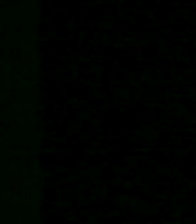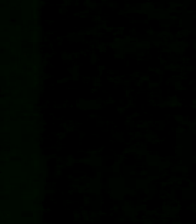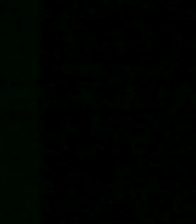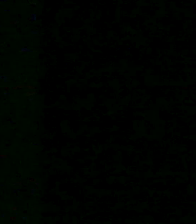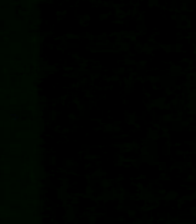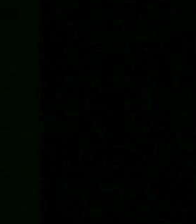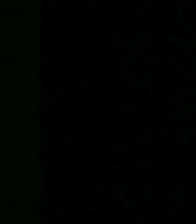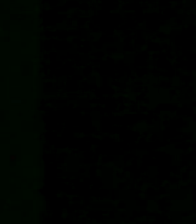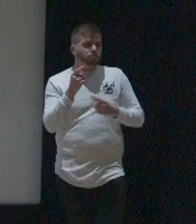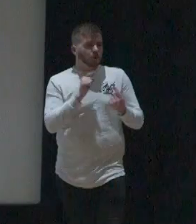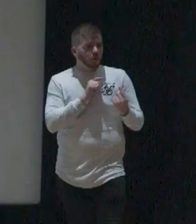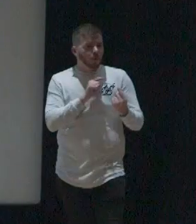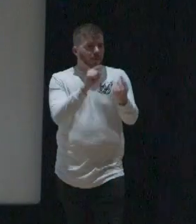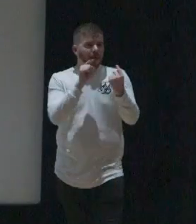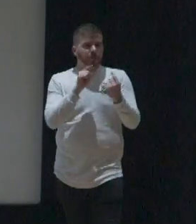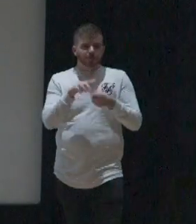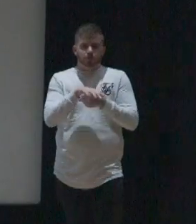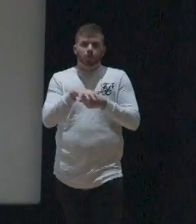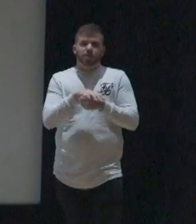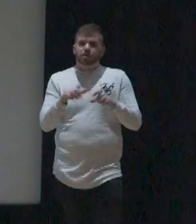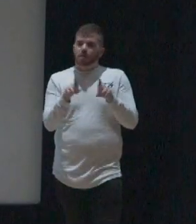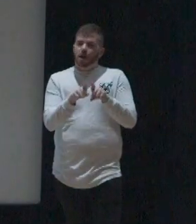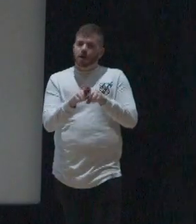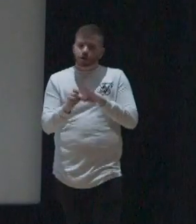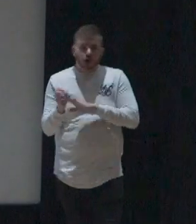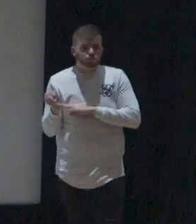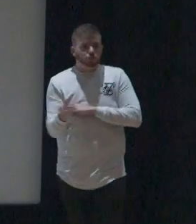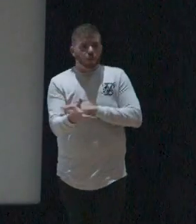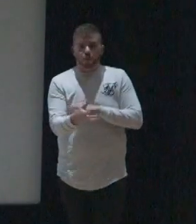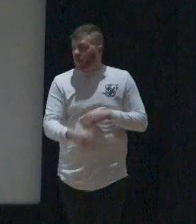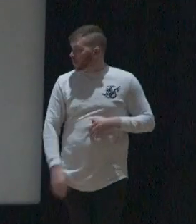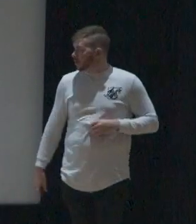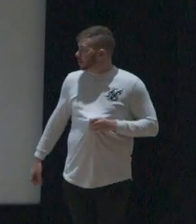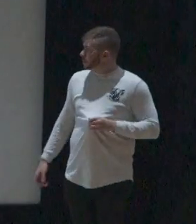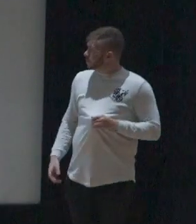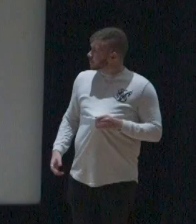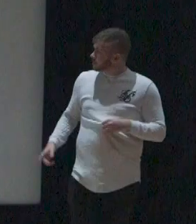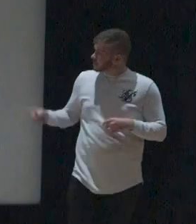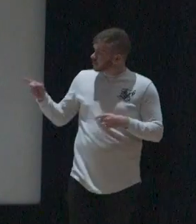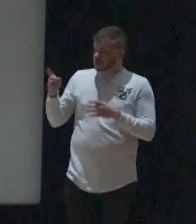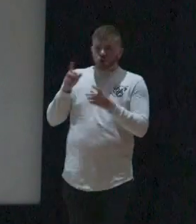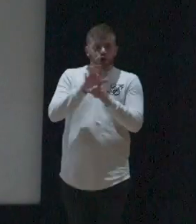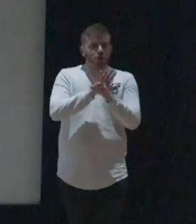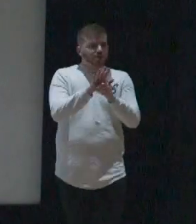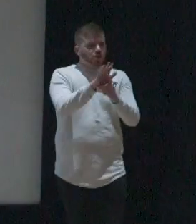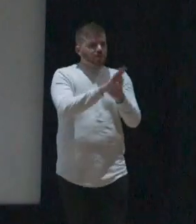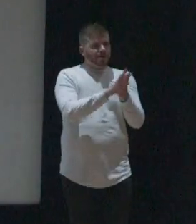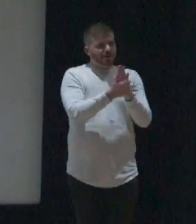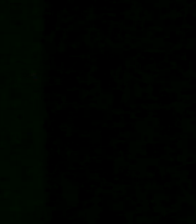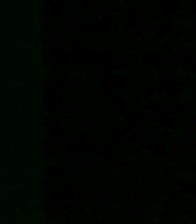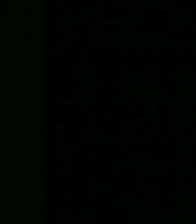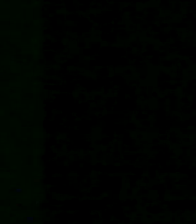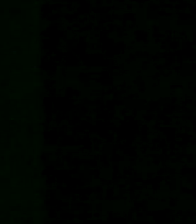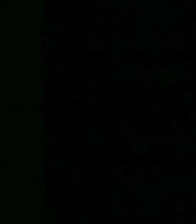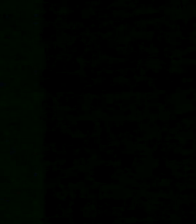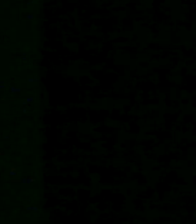drive a combat situation, so it's a little bit like a dice roll. So Shadowhand has a linear story. So